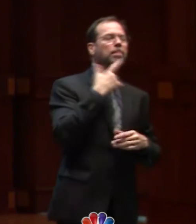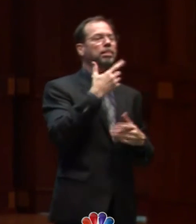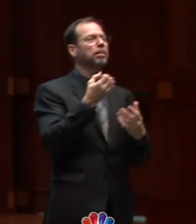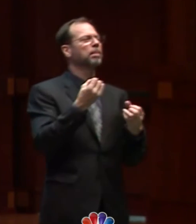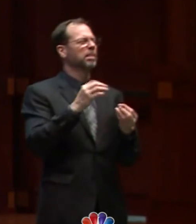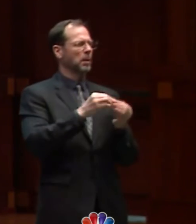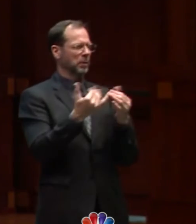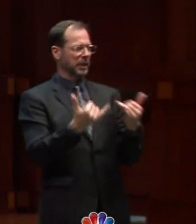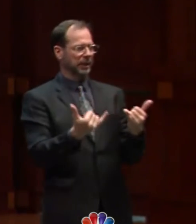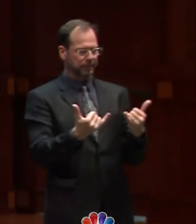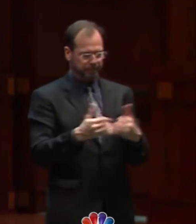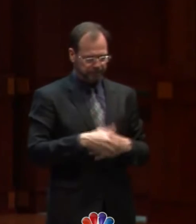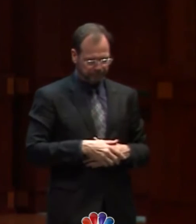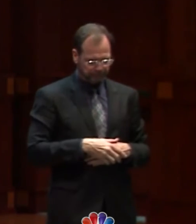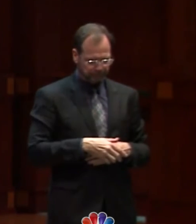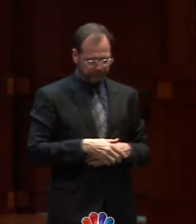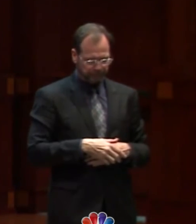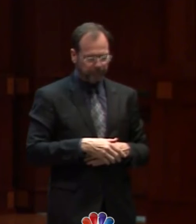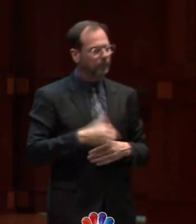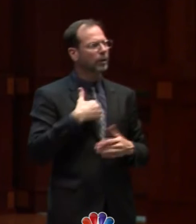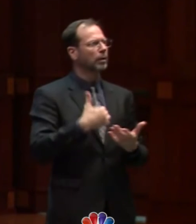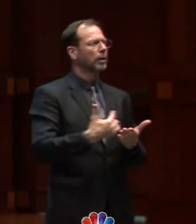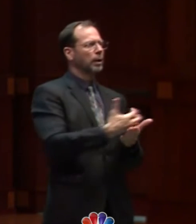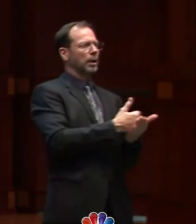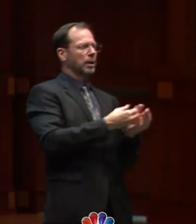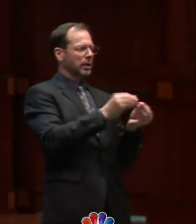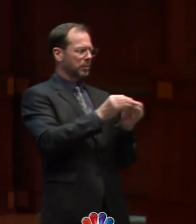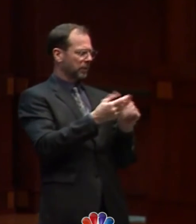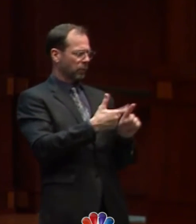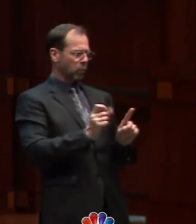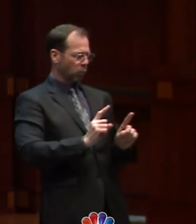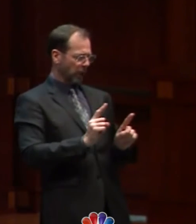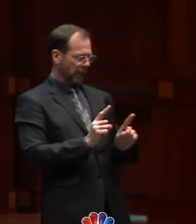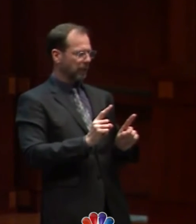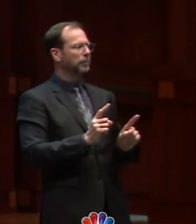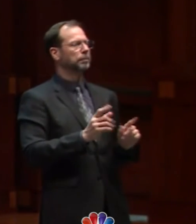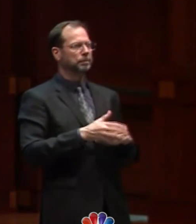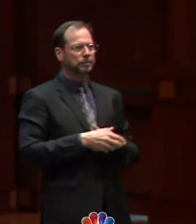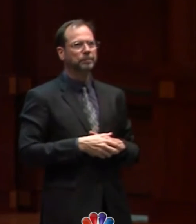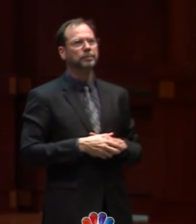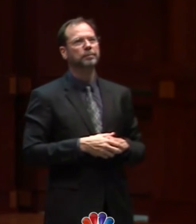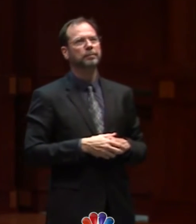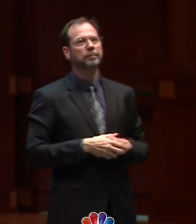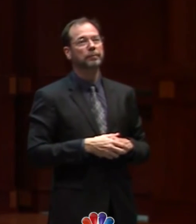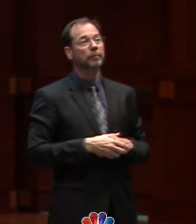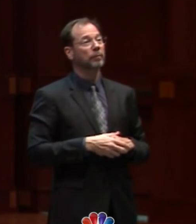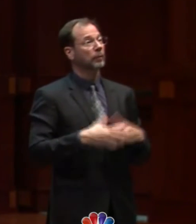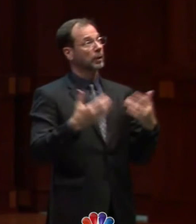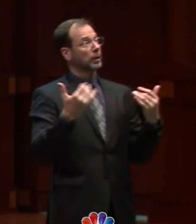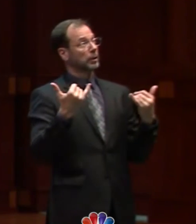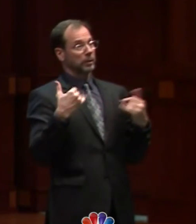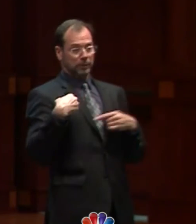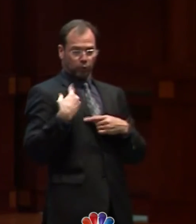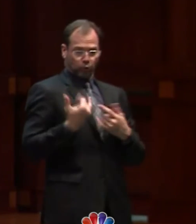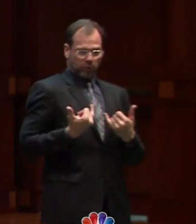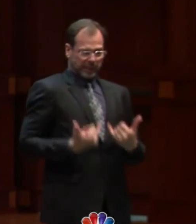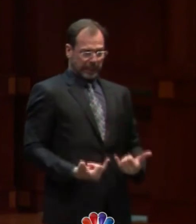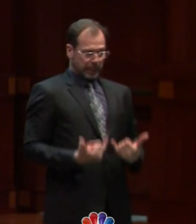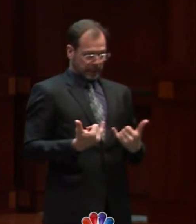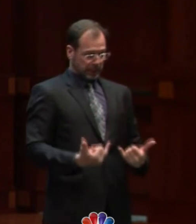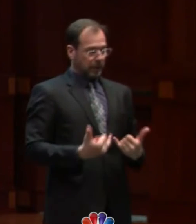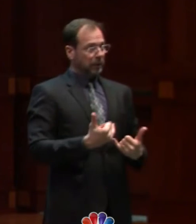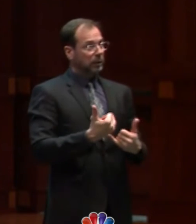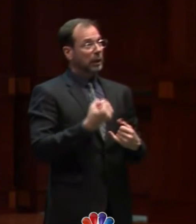the number is and tell you where the numbers come from, and so we can try to match up numbers. What I have as of today